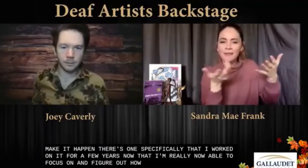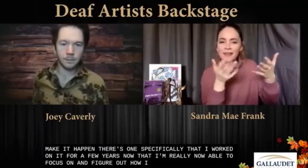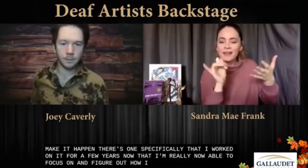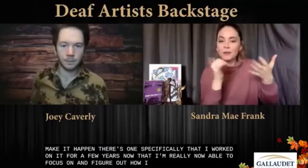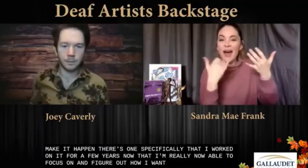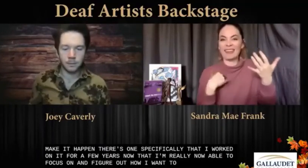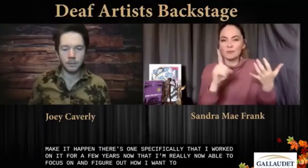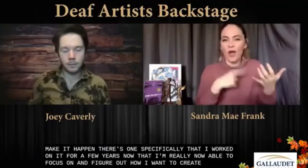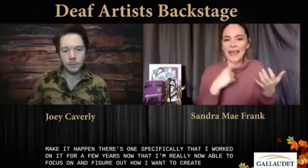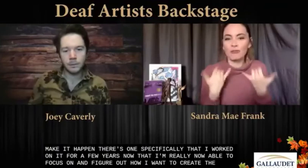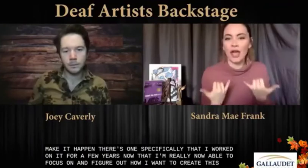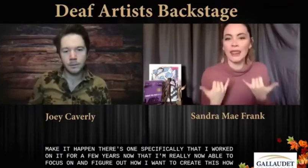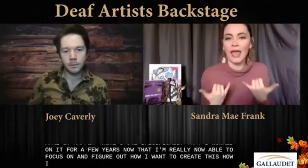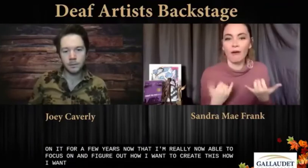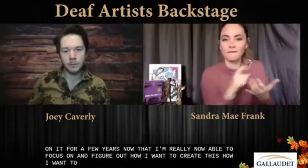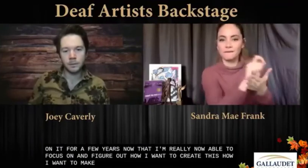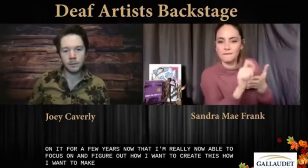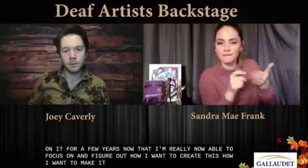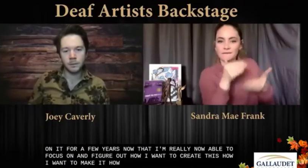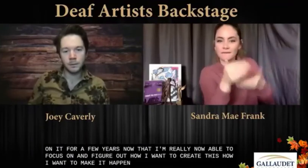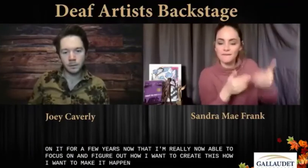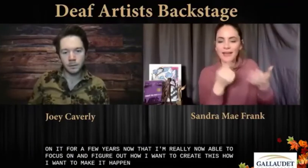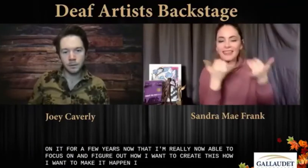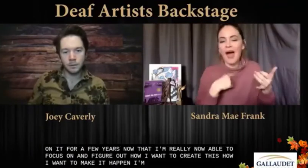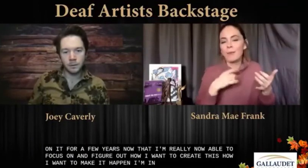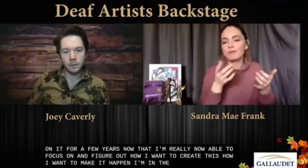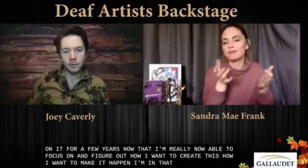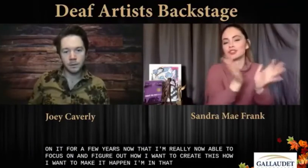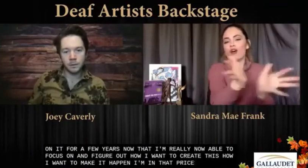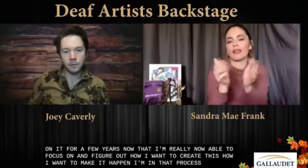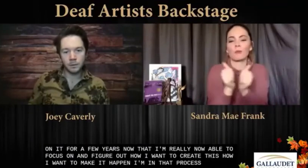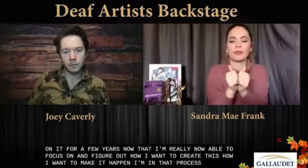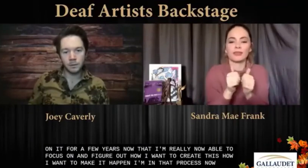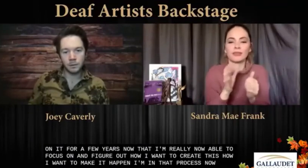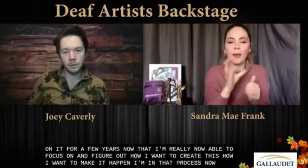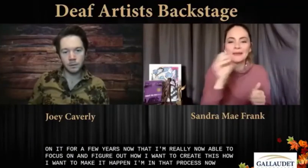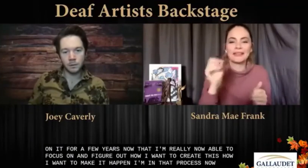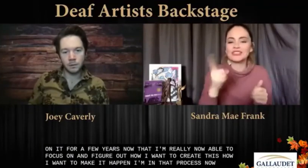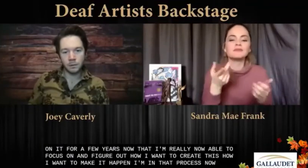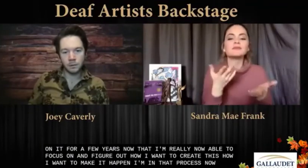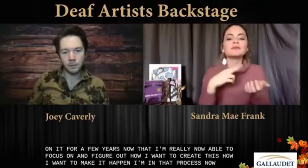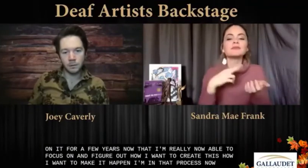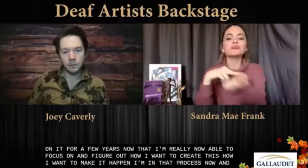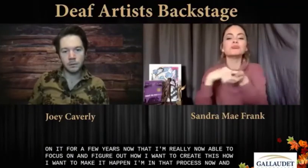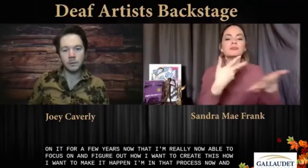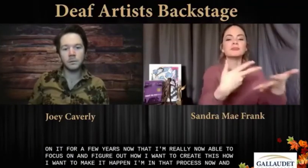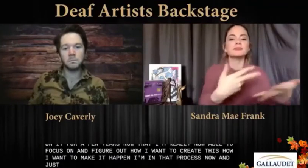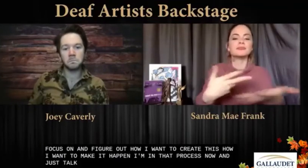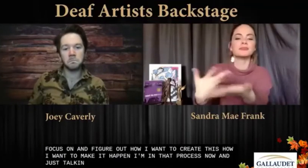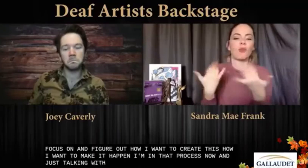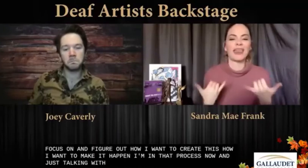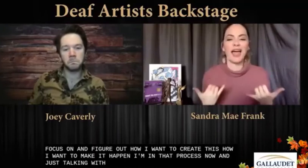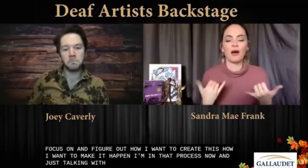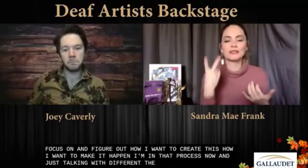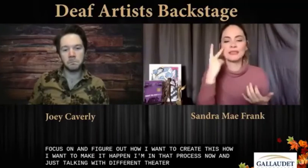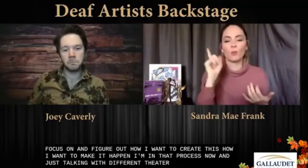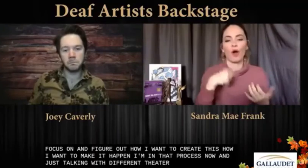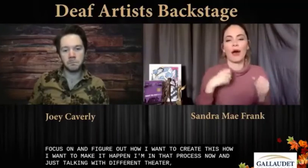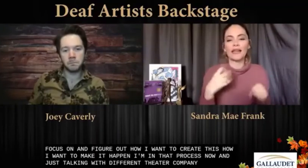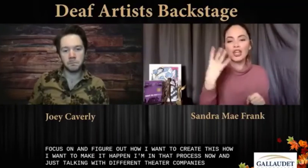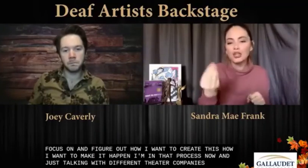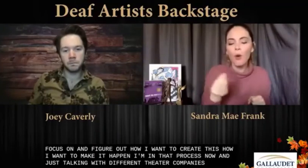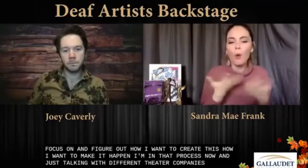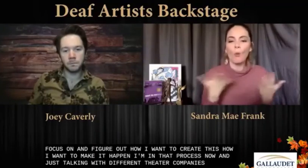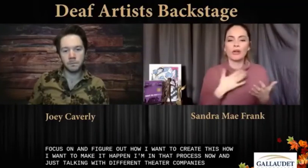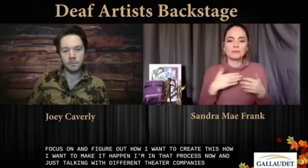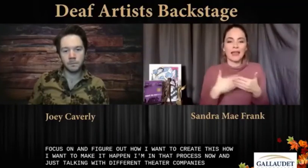i want to create this how i want to make it happen i'm in that process now and just talking with different theater companies